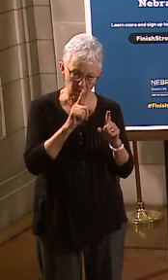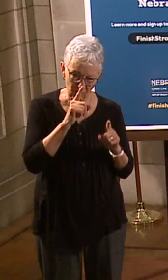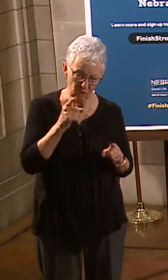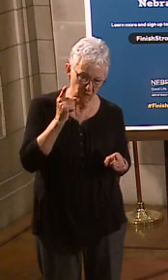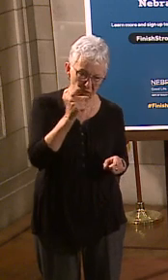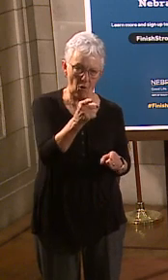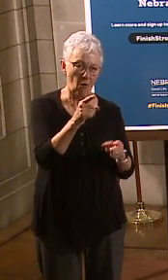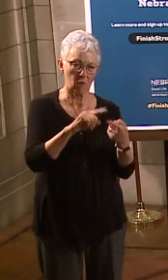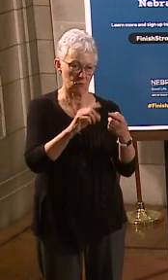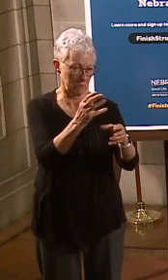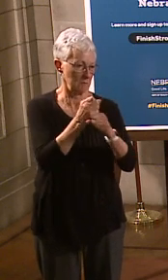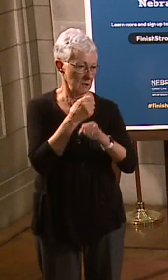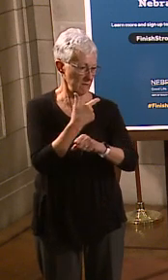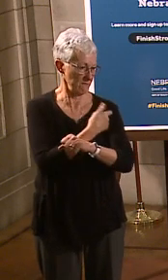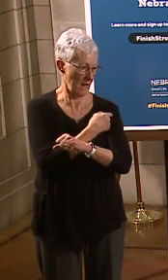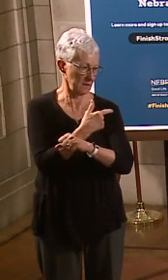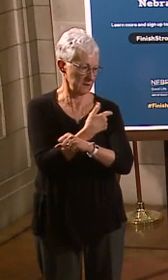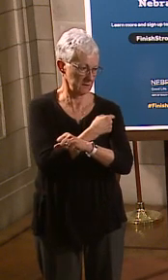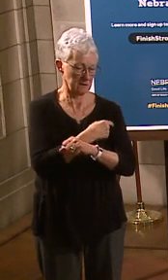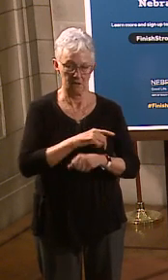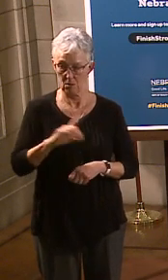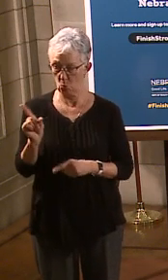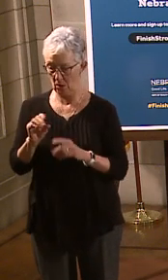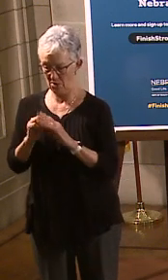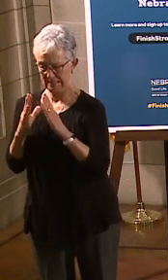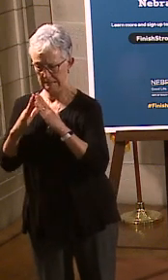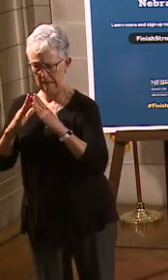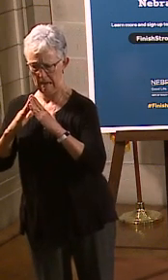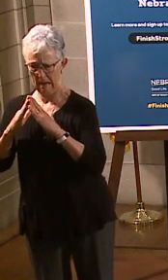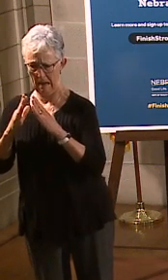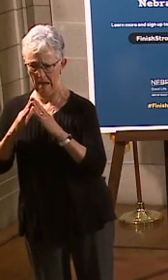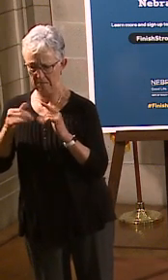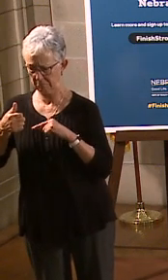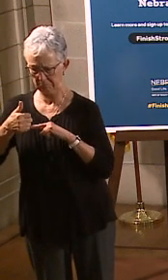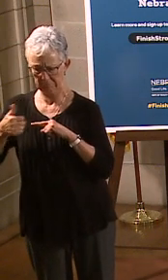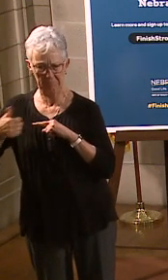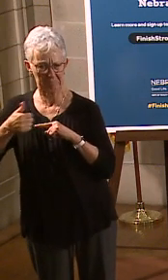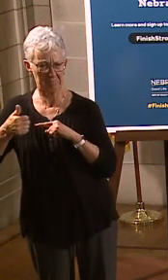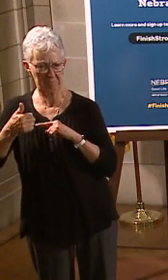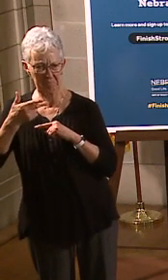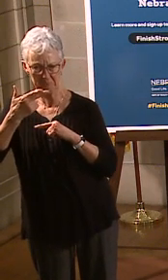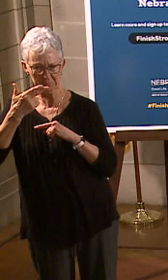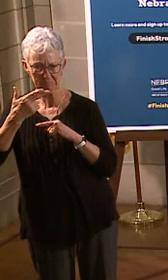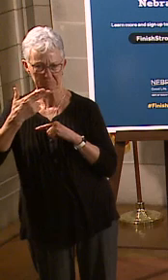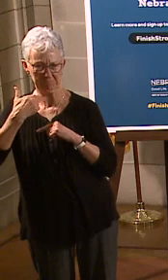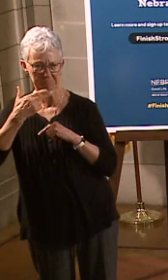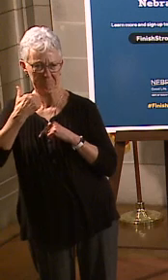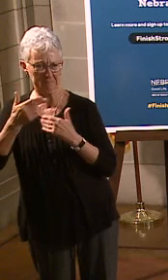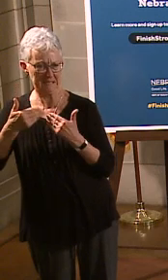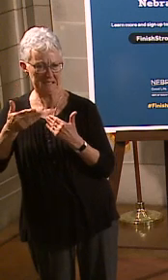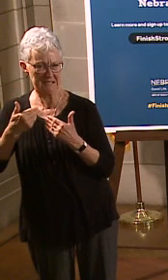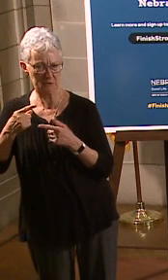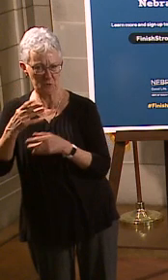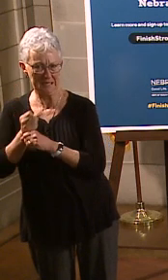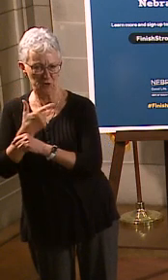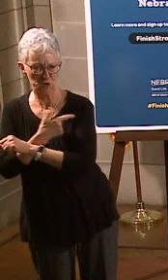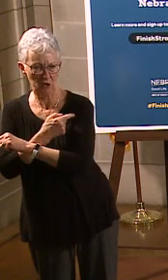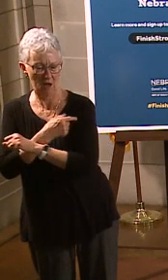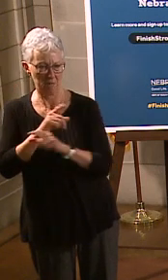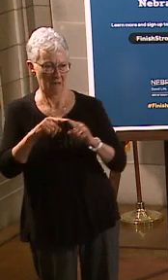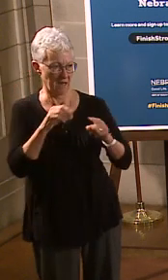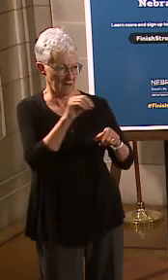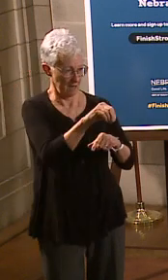you're in an urban area where it may only be a 10-minute or 15-minute drive versus an hour drive. So that may be one of the causes why you're